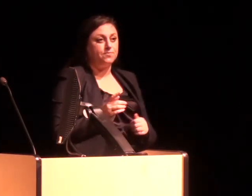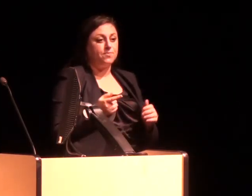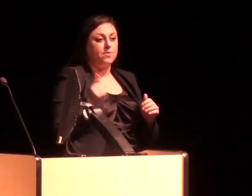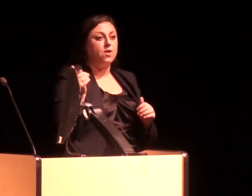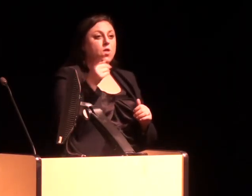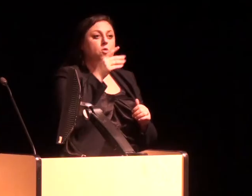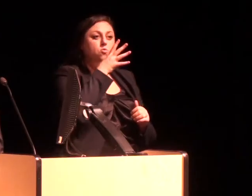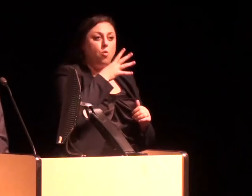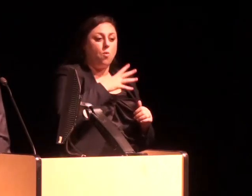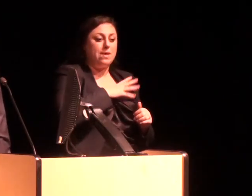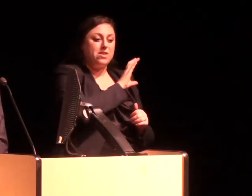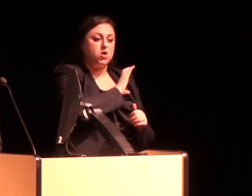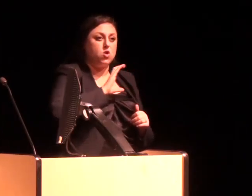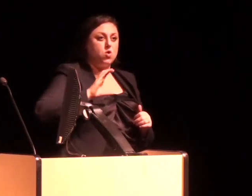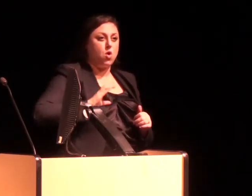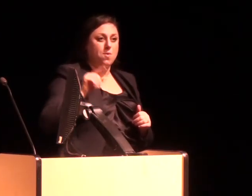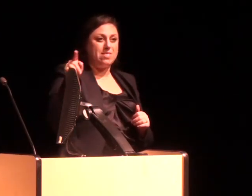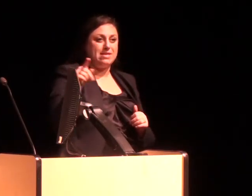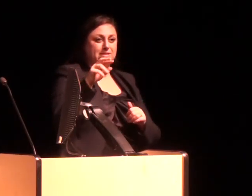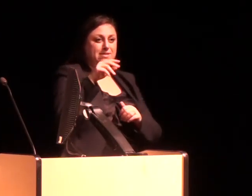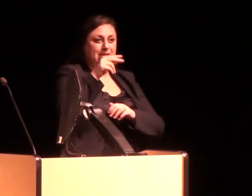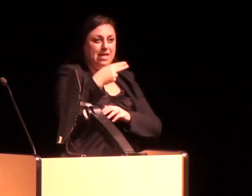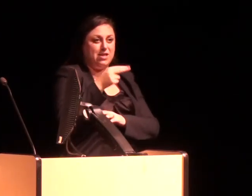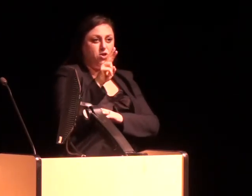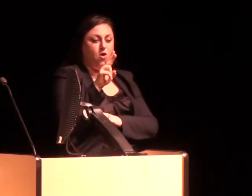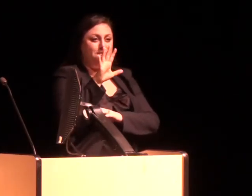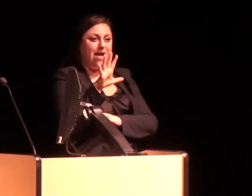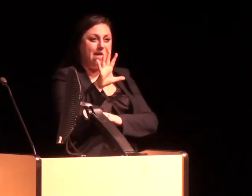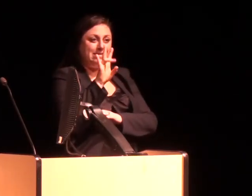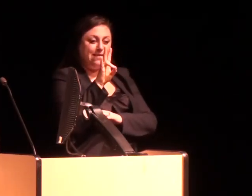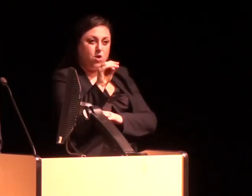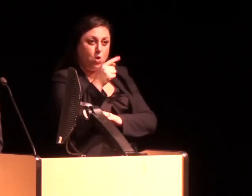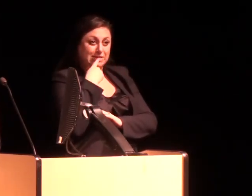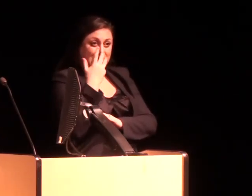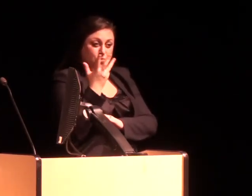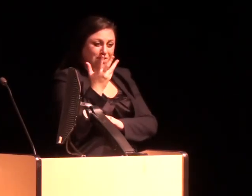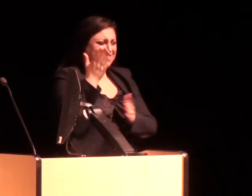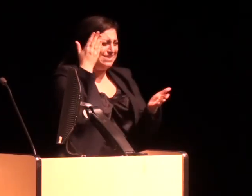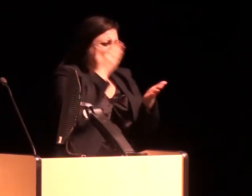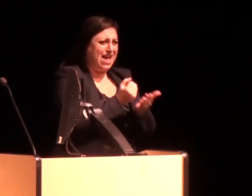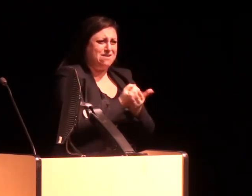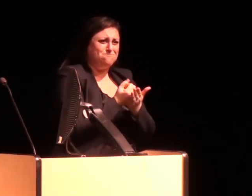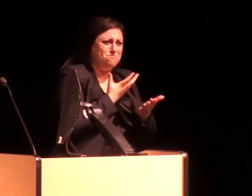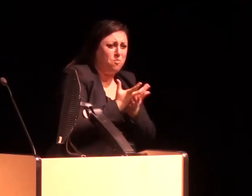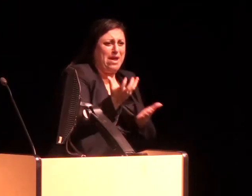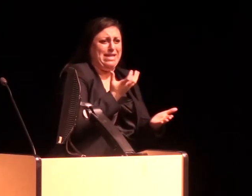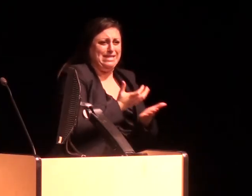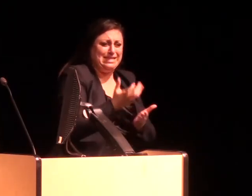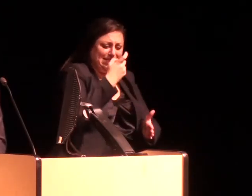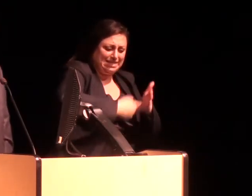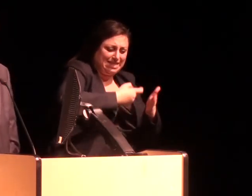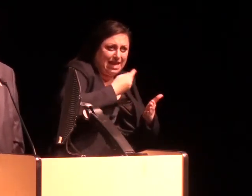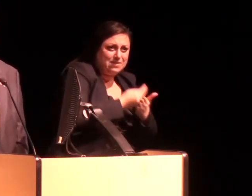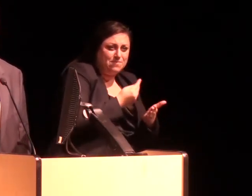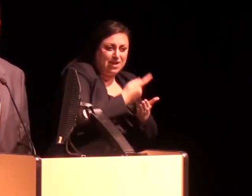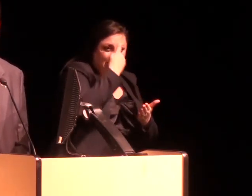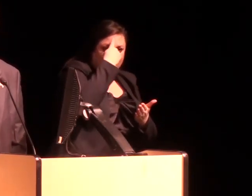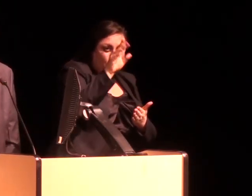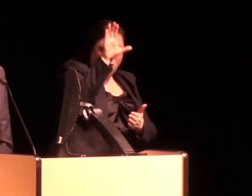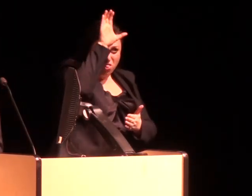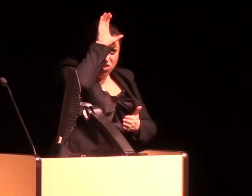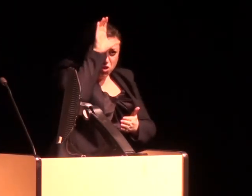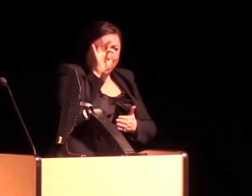she put this bill in the HR 570 and say, stop wasting taxpayer money on Cuba Broadcasting